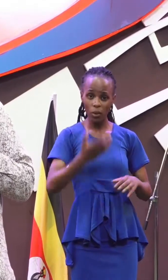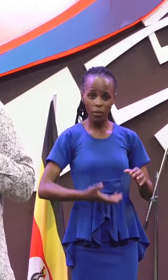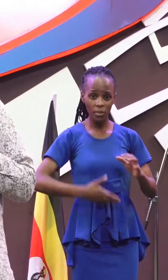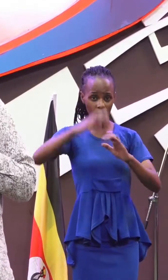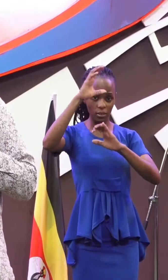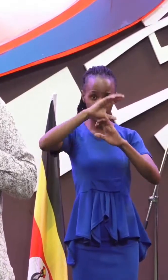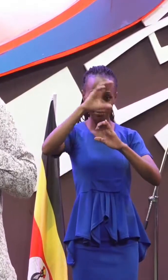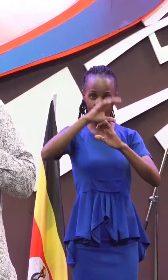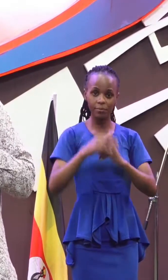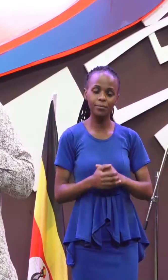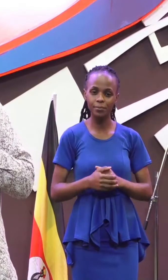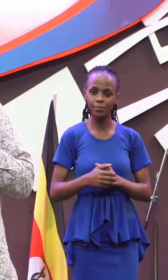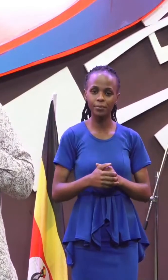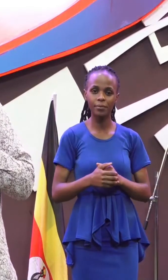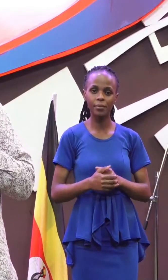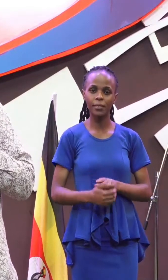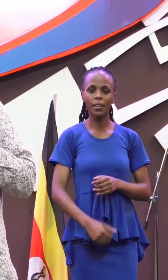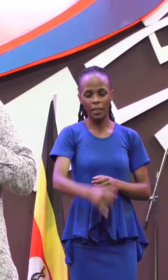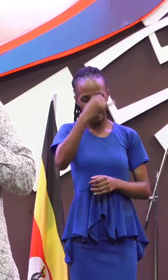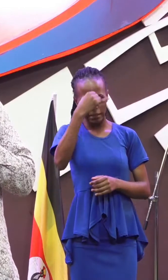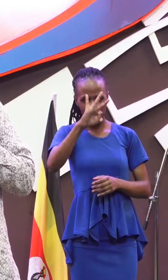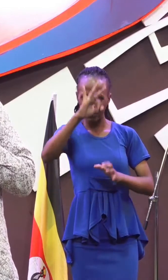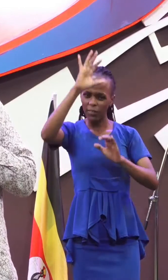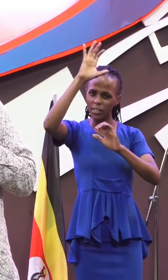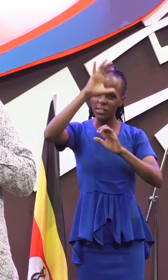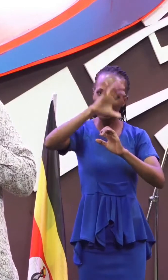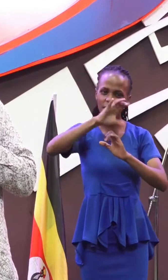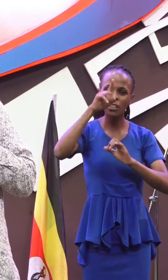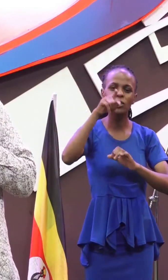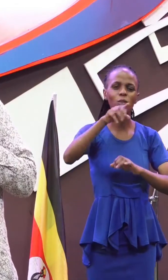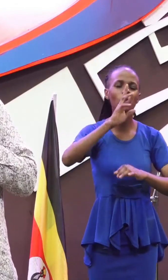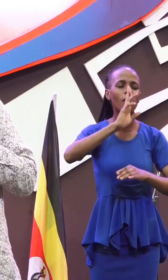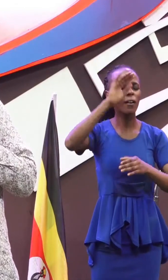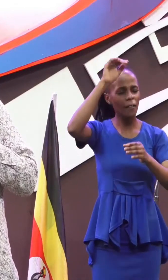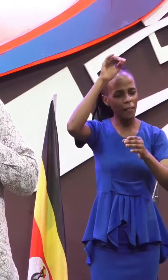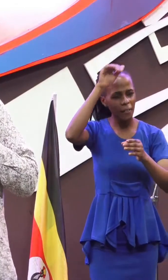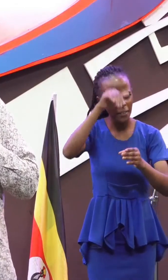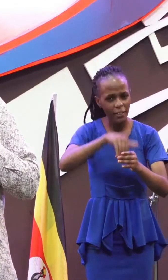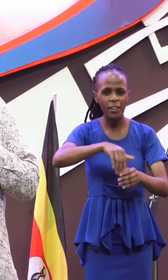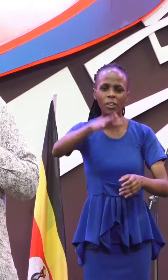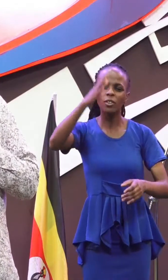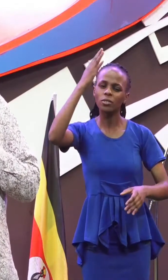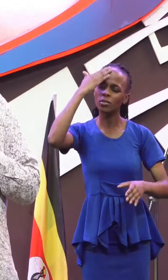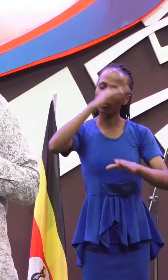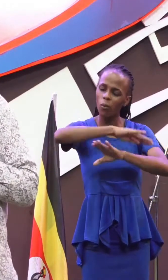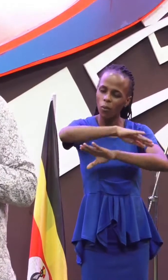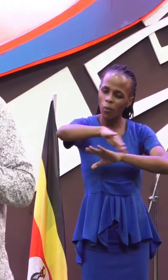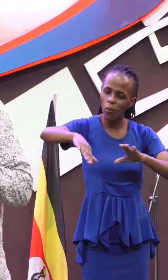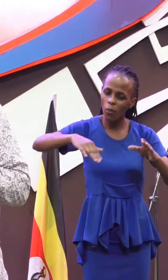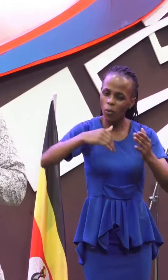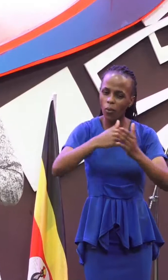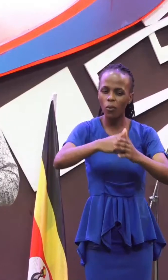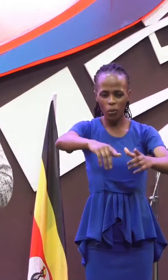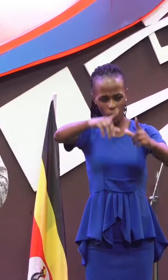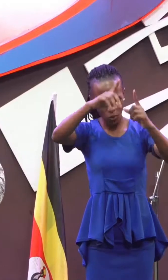You have a church. Bobange kanisa yomoli. Wamanya ebigambo byonna omuweereza wa Mukama bye yawulira okuva eri Katonda. If